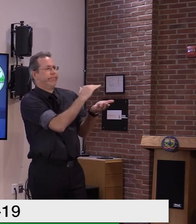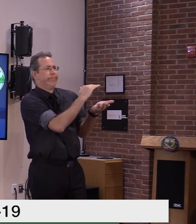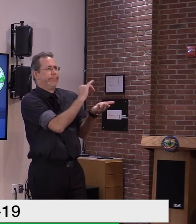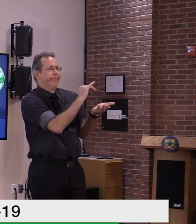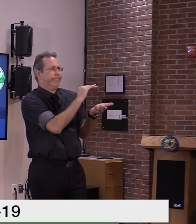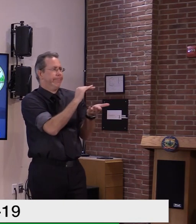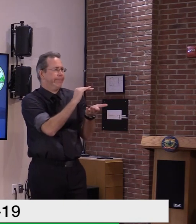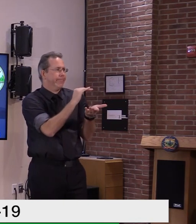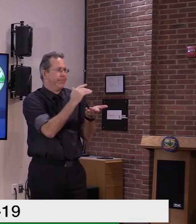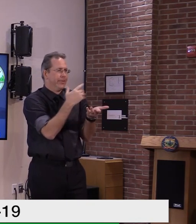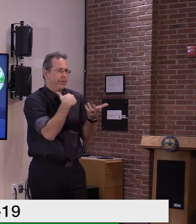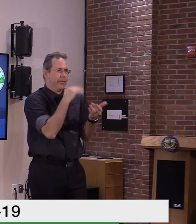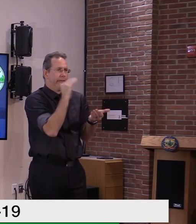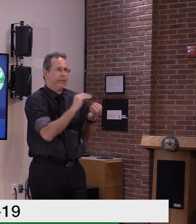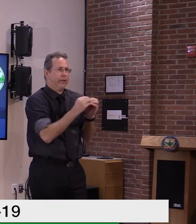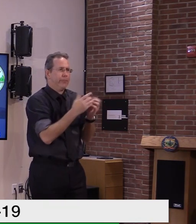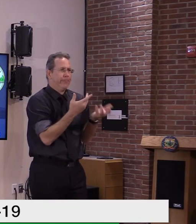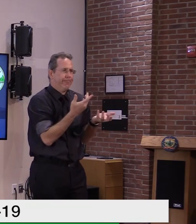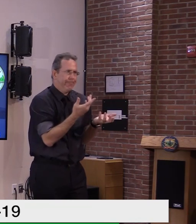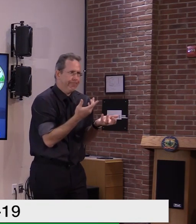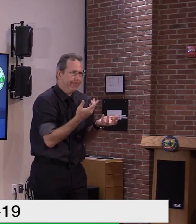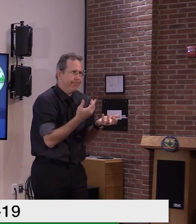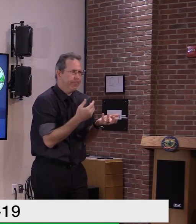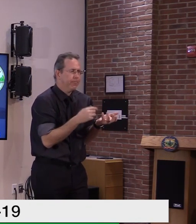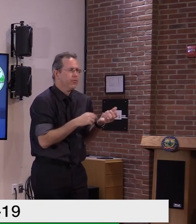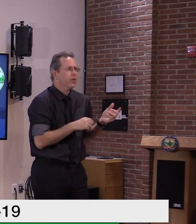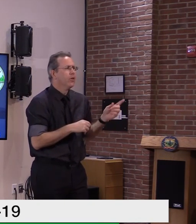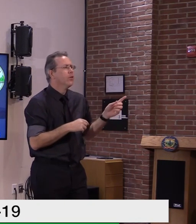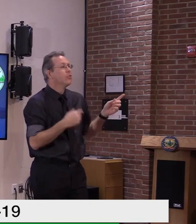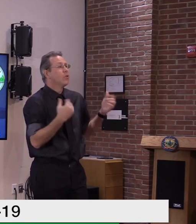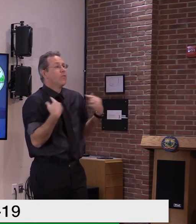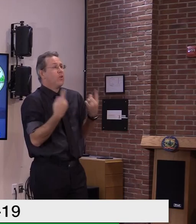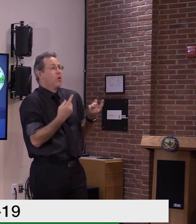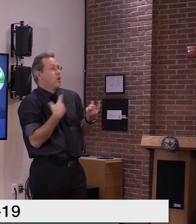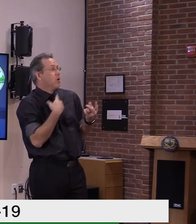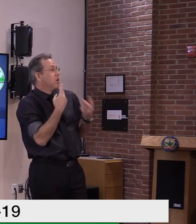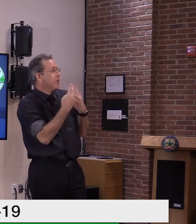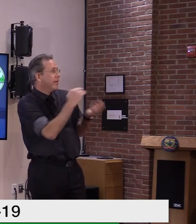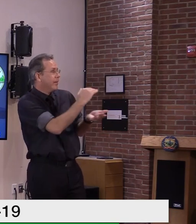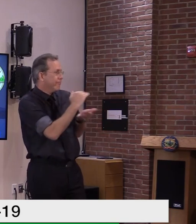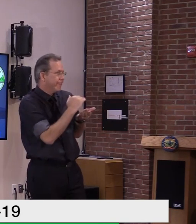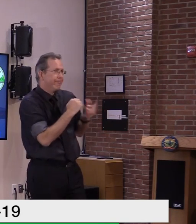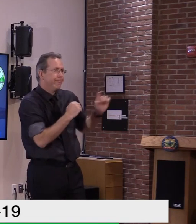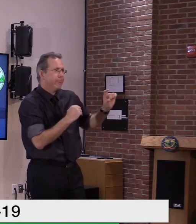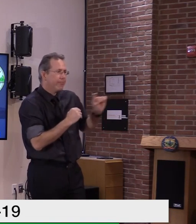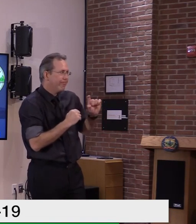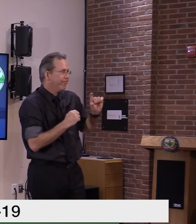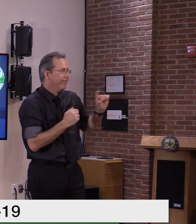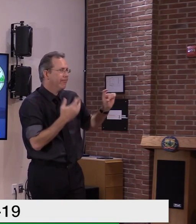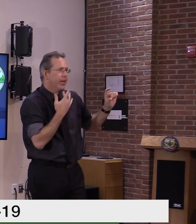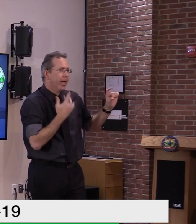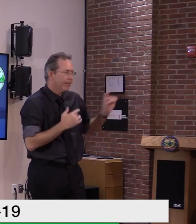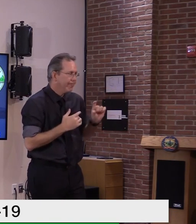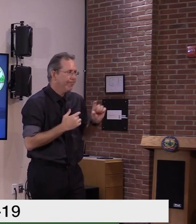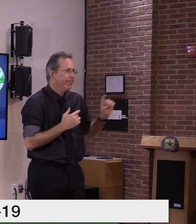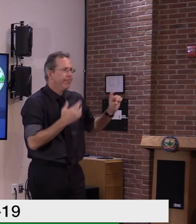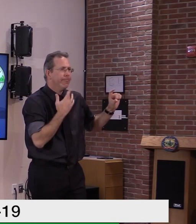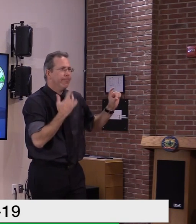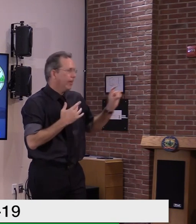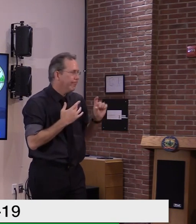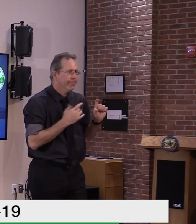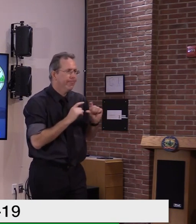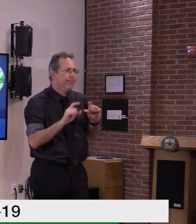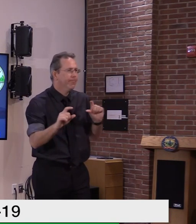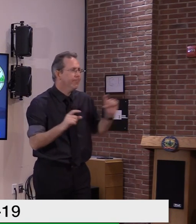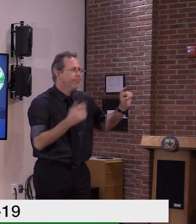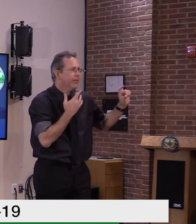right now, it's going to be hard to keep up in a matter of weeks. It's going to be hard to keep up with